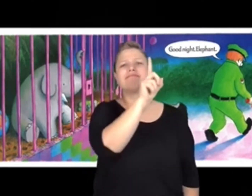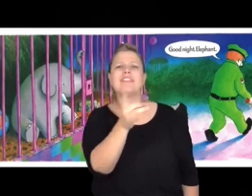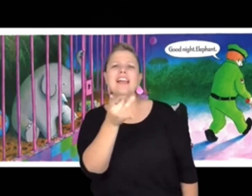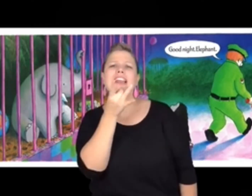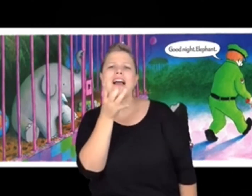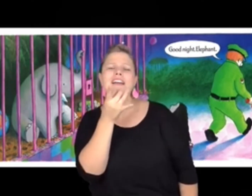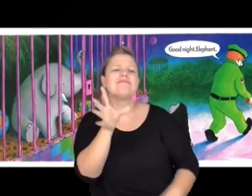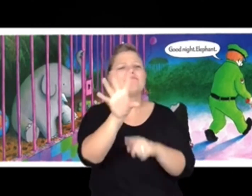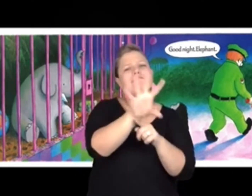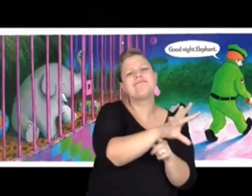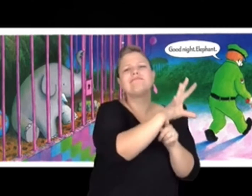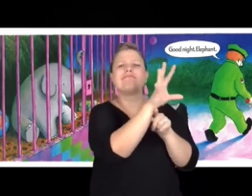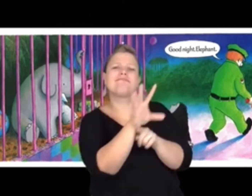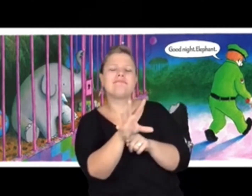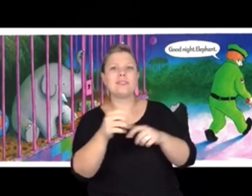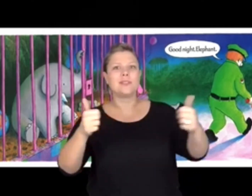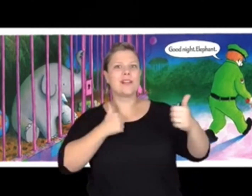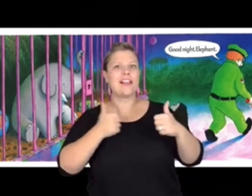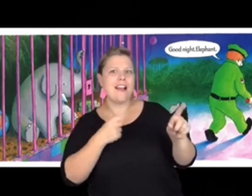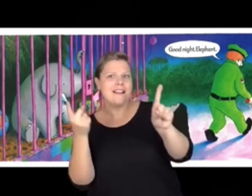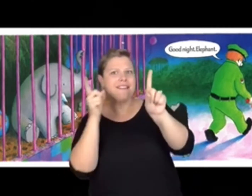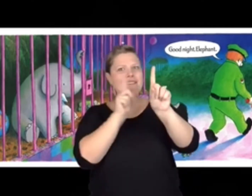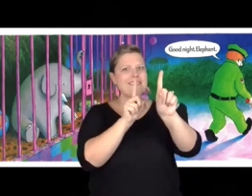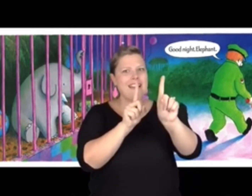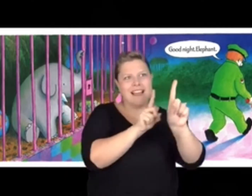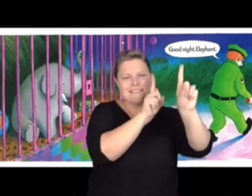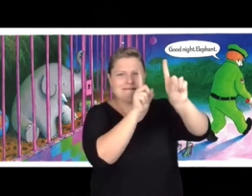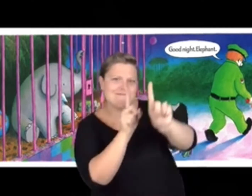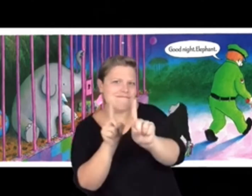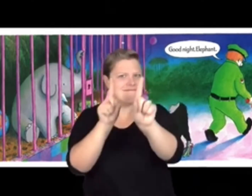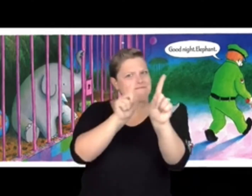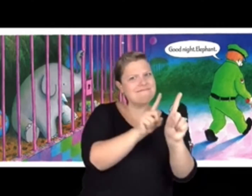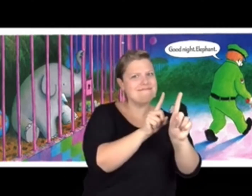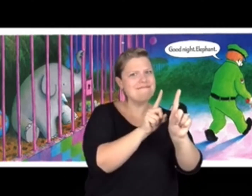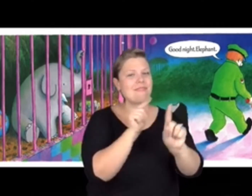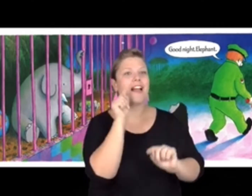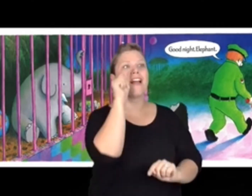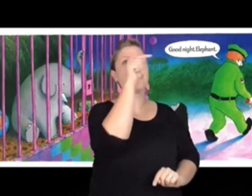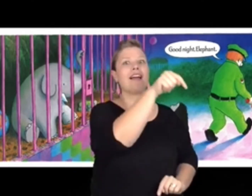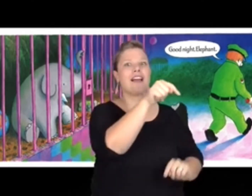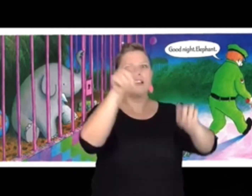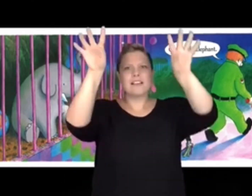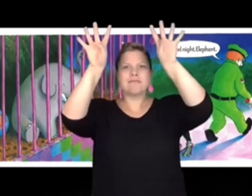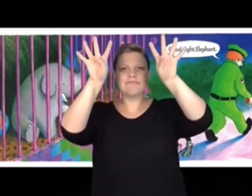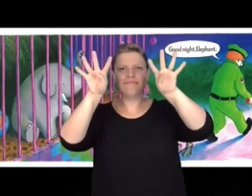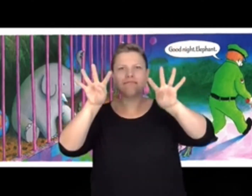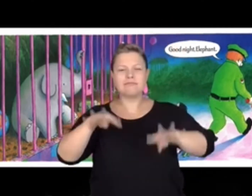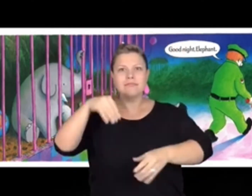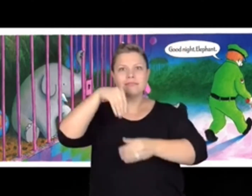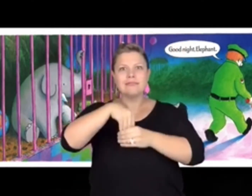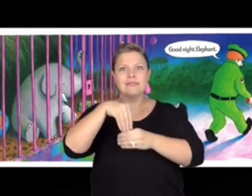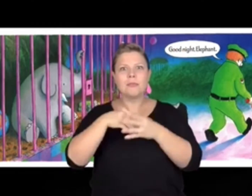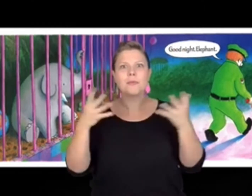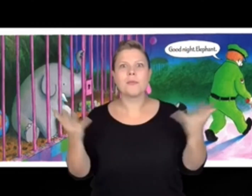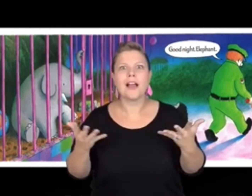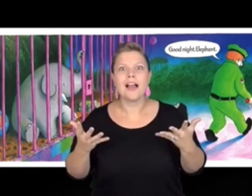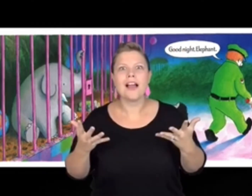The zookeeper was walking with his flashlight. The gorilla followed behind him. And there was the